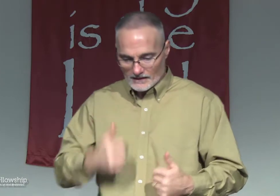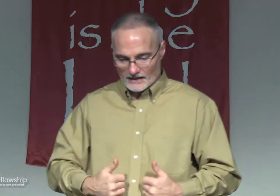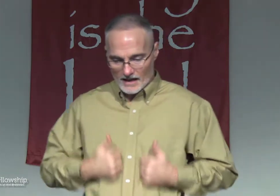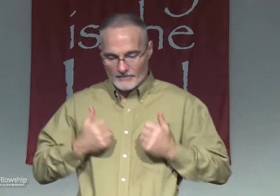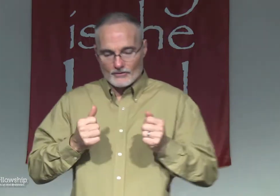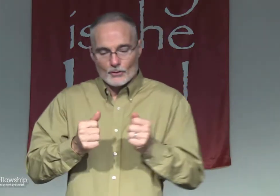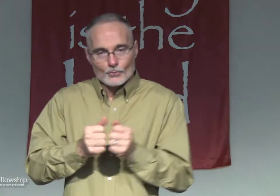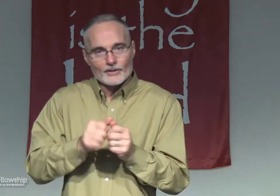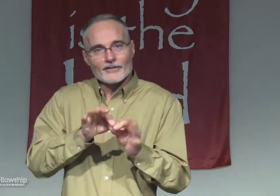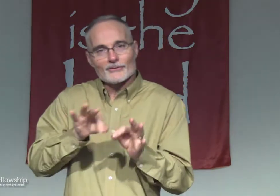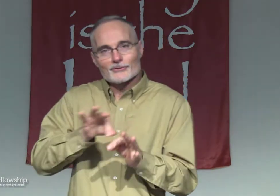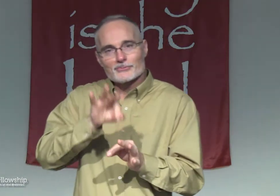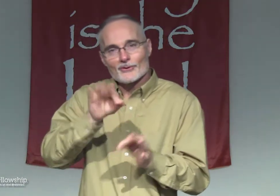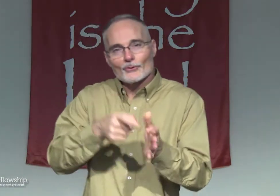Notice Paul says,